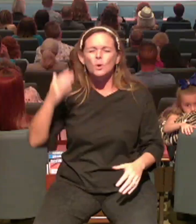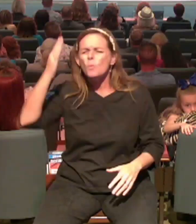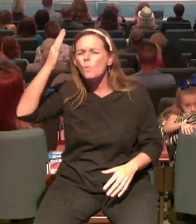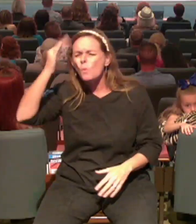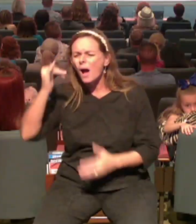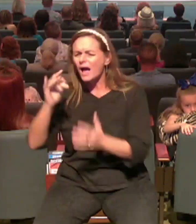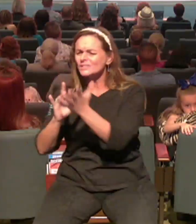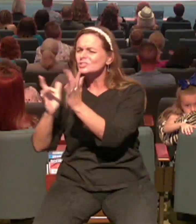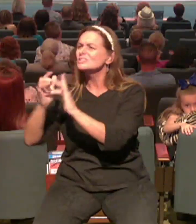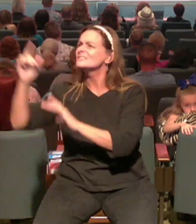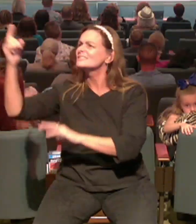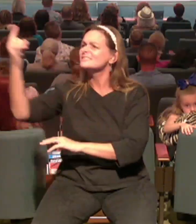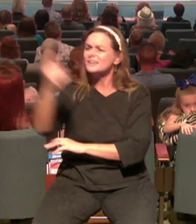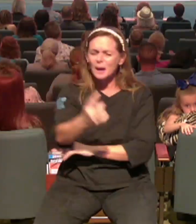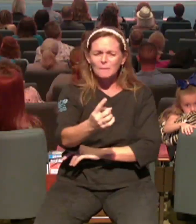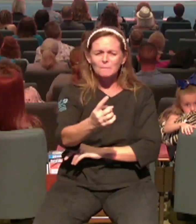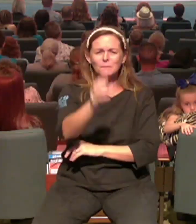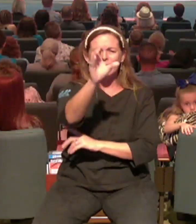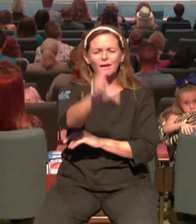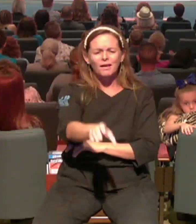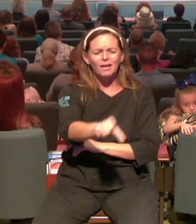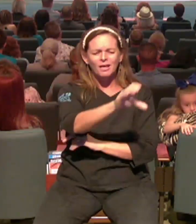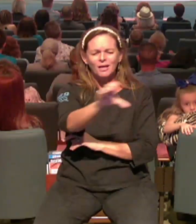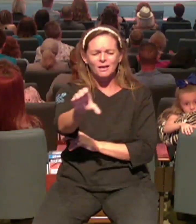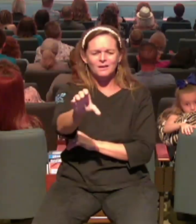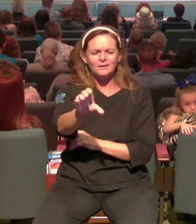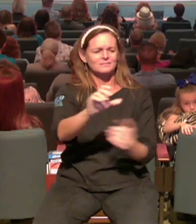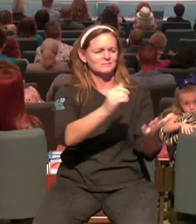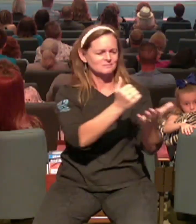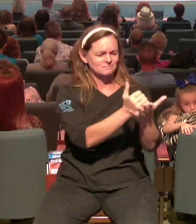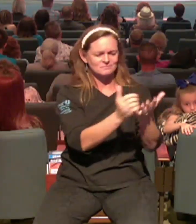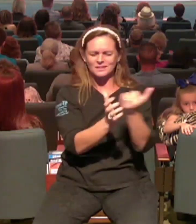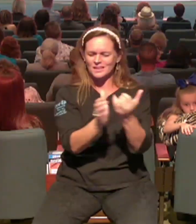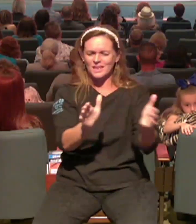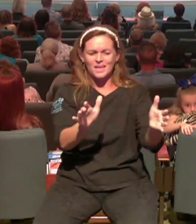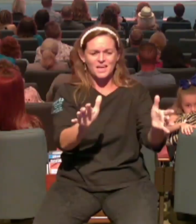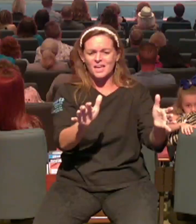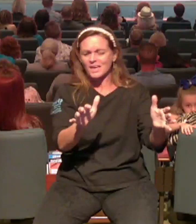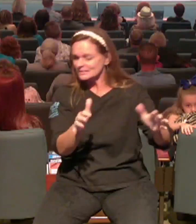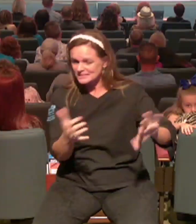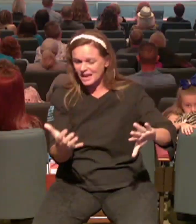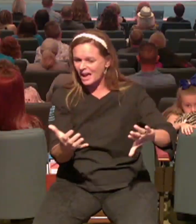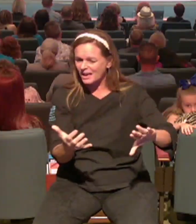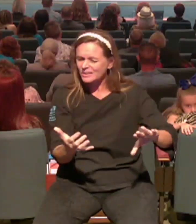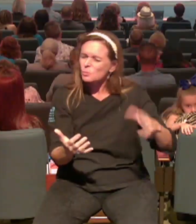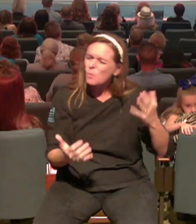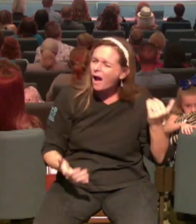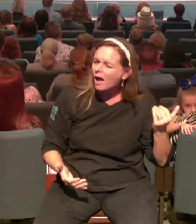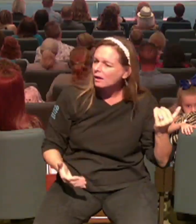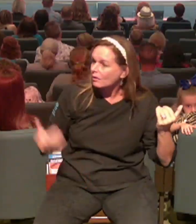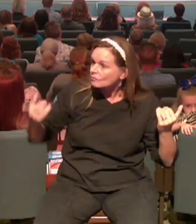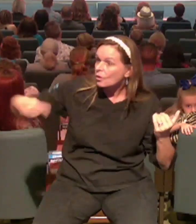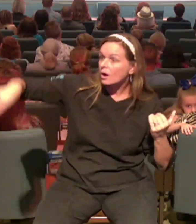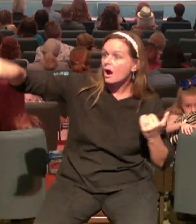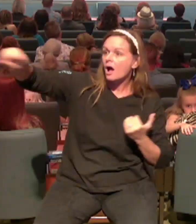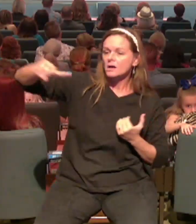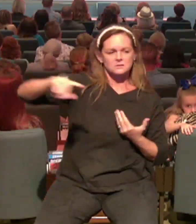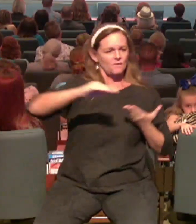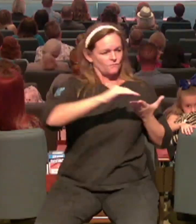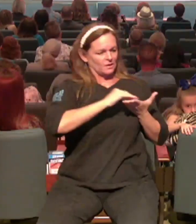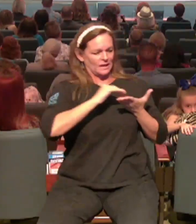didn't even know there was anything to be sorry about. And it was in that moment that God, man, said, I'm going to send Jesus to pay the